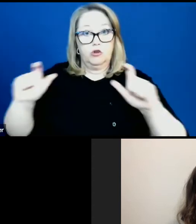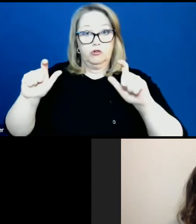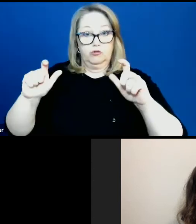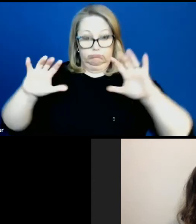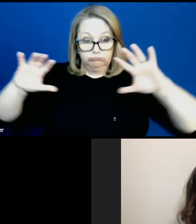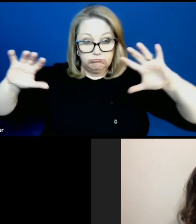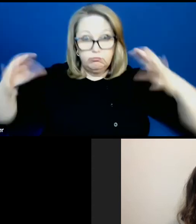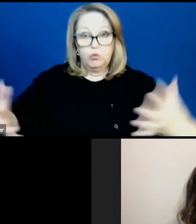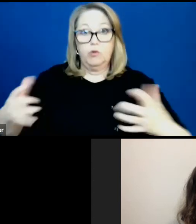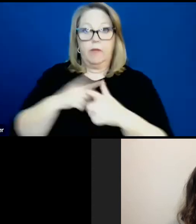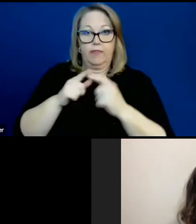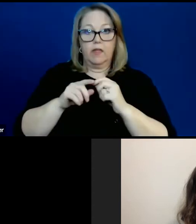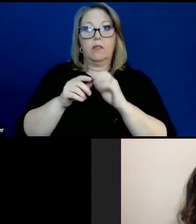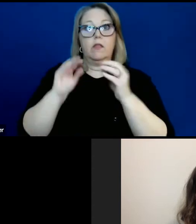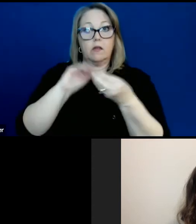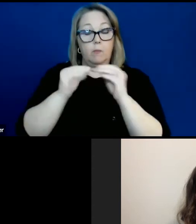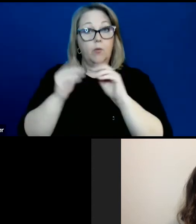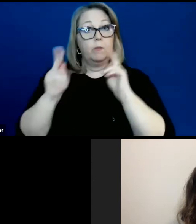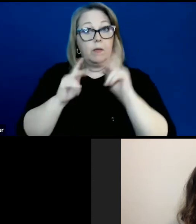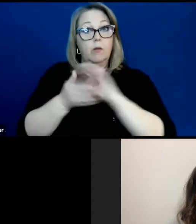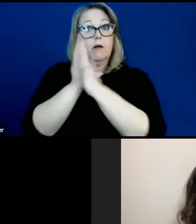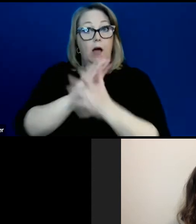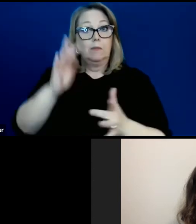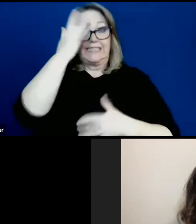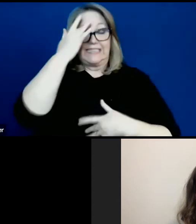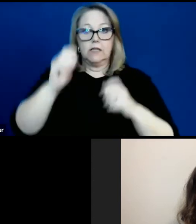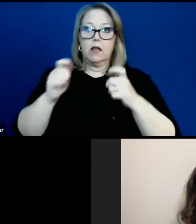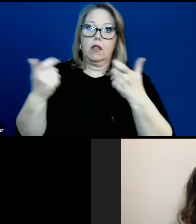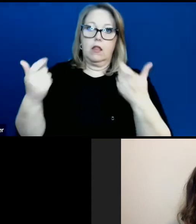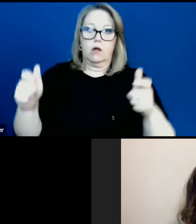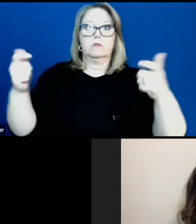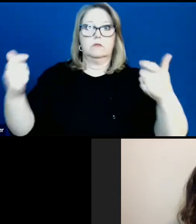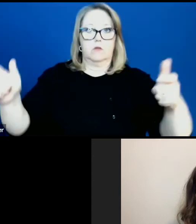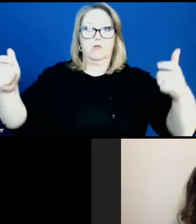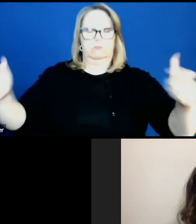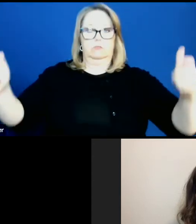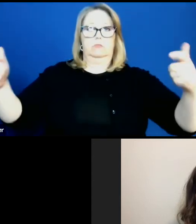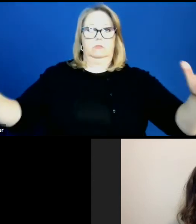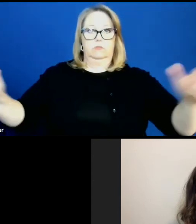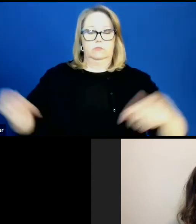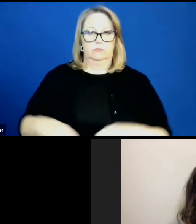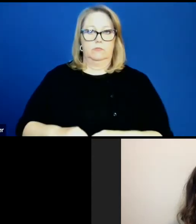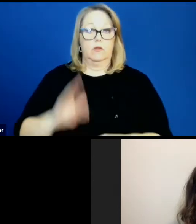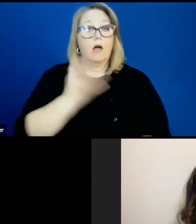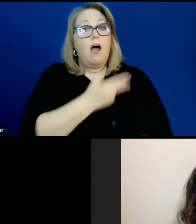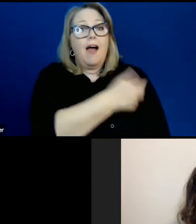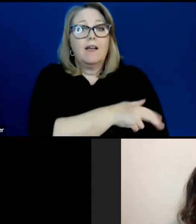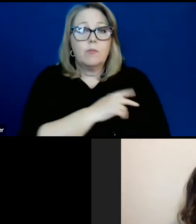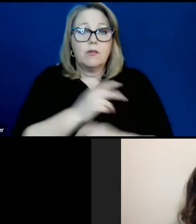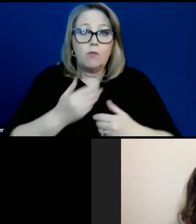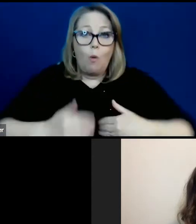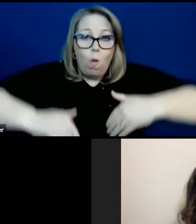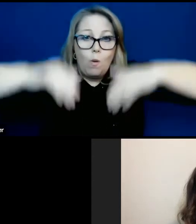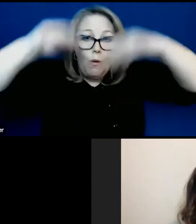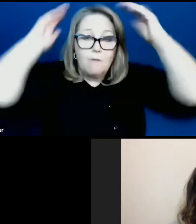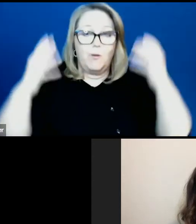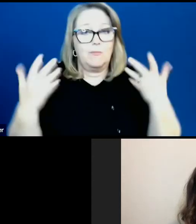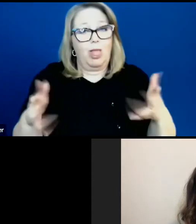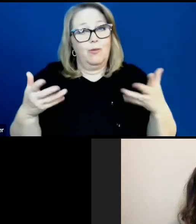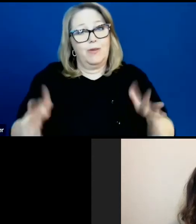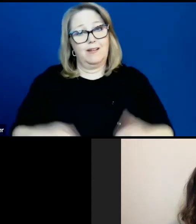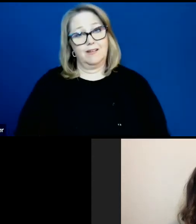number that will get sick. Of those, a percentage will end up in already overwhelmed hospitals. And sadly, a